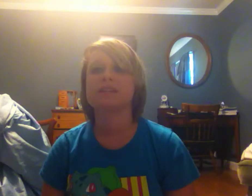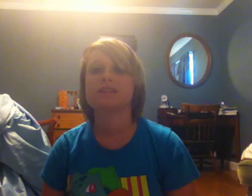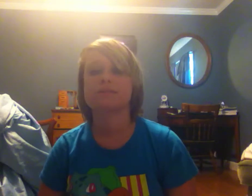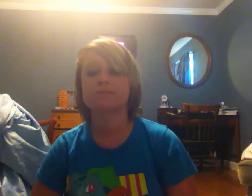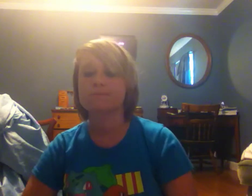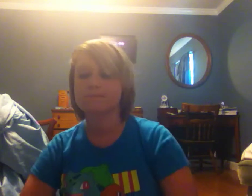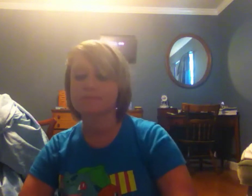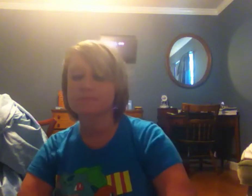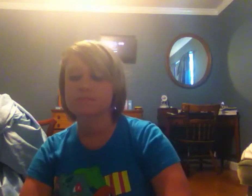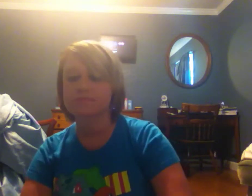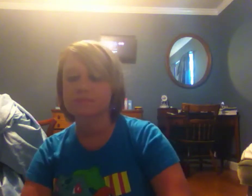And